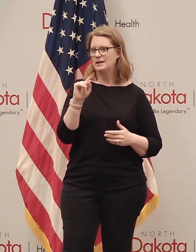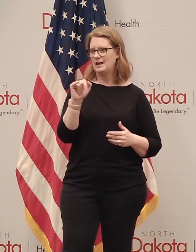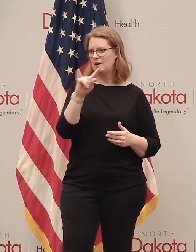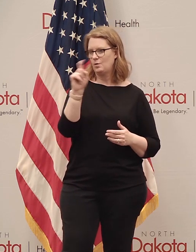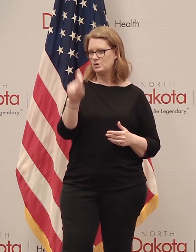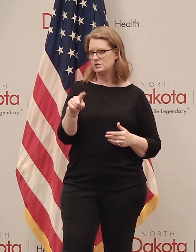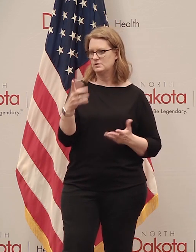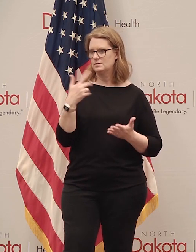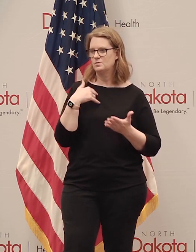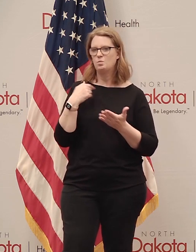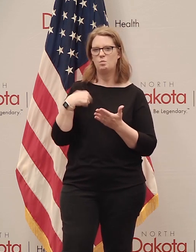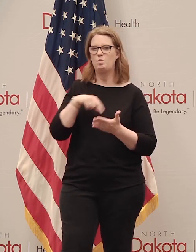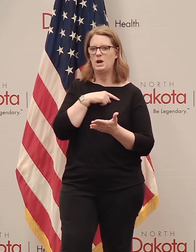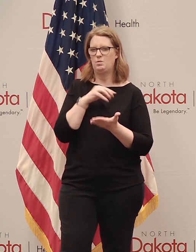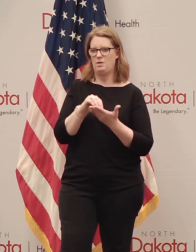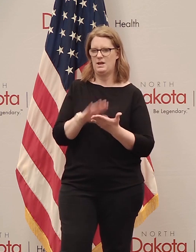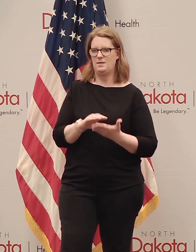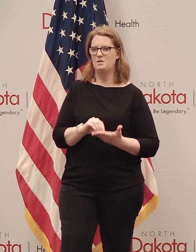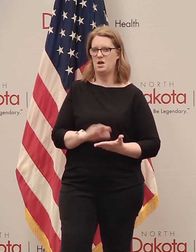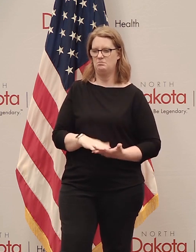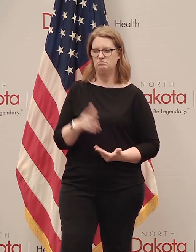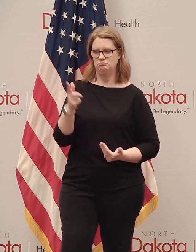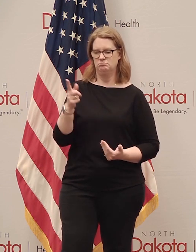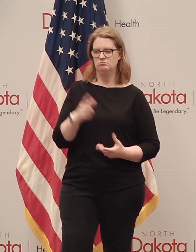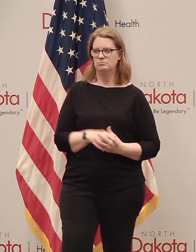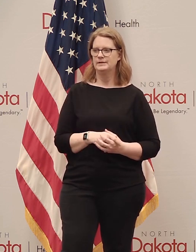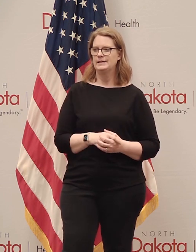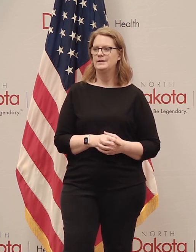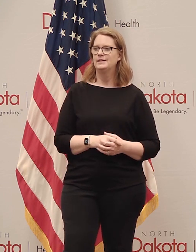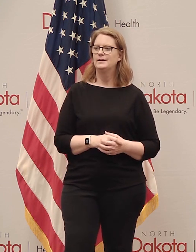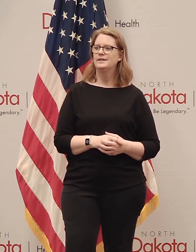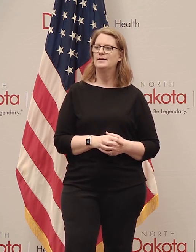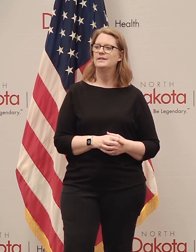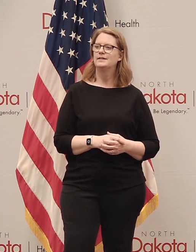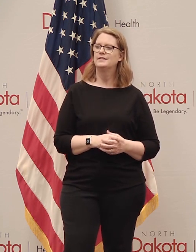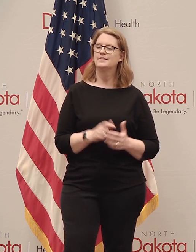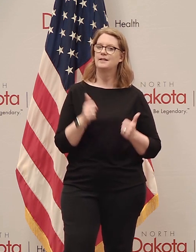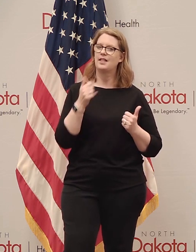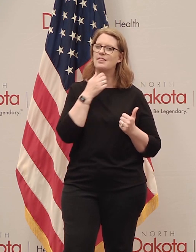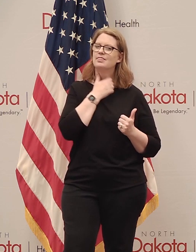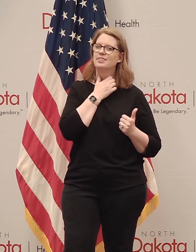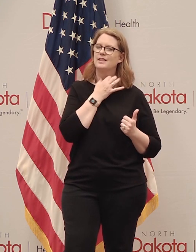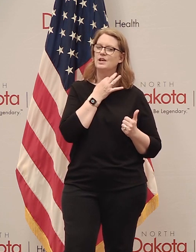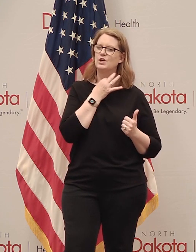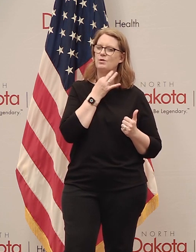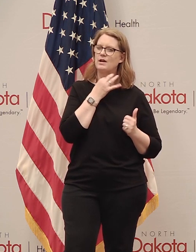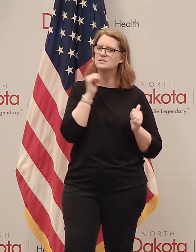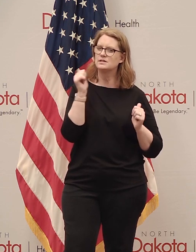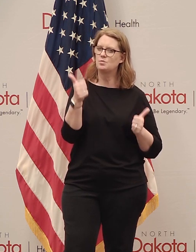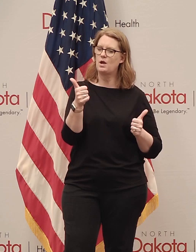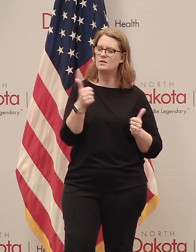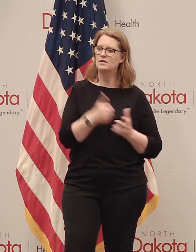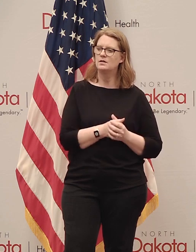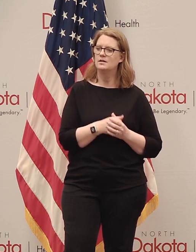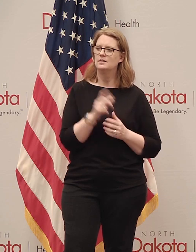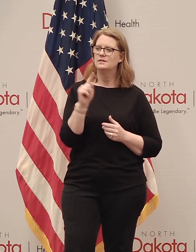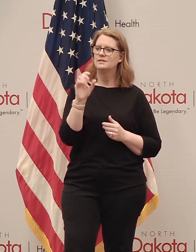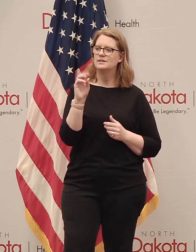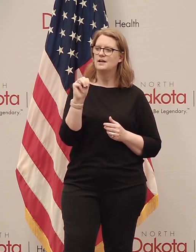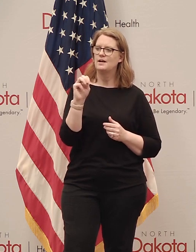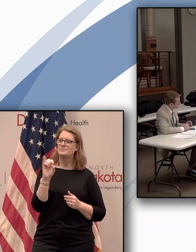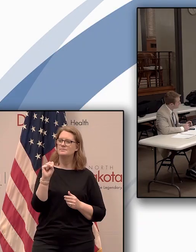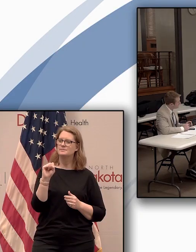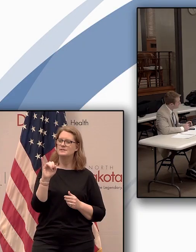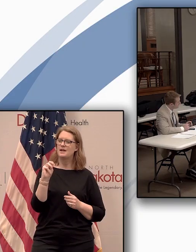My team's writing these all down, and we'll keep digging. Love the curiosity. Okay, next question.